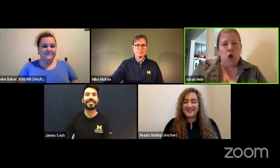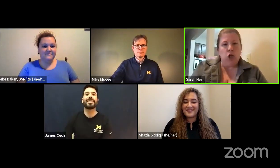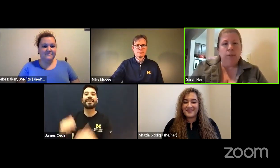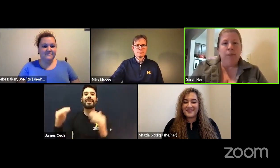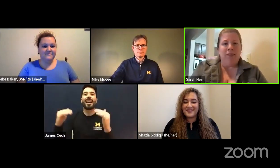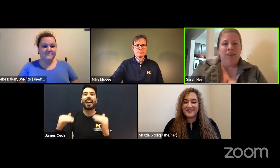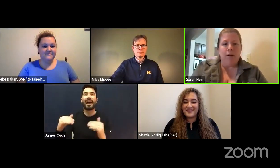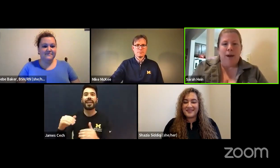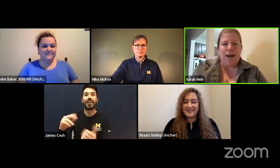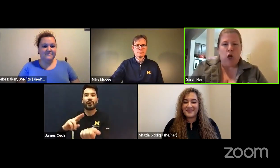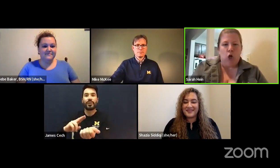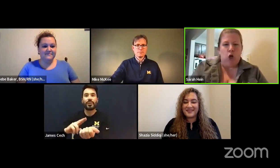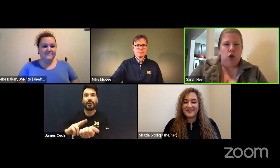Nurse Bethany Baker.